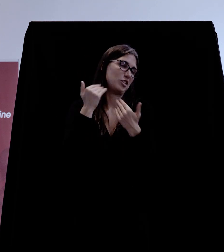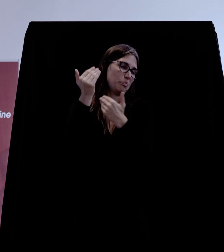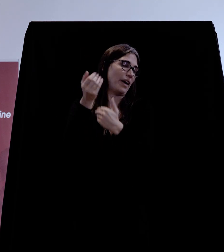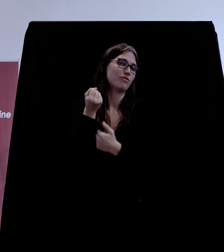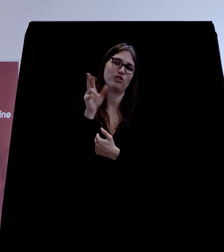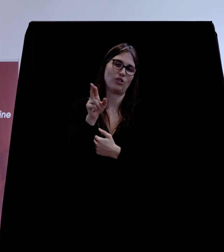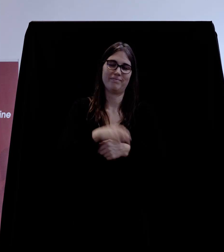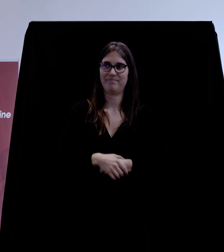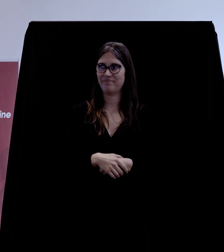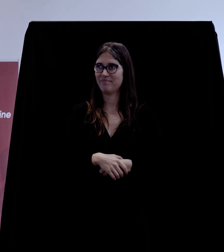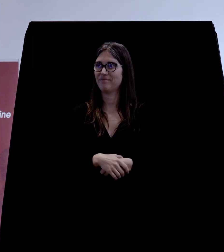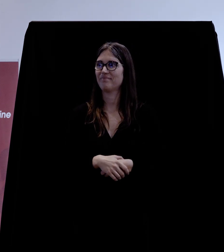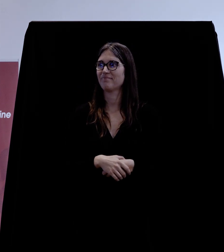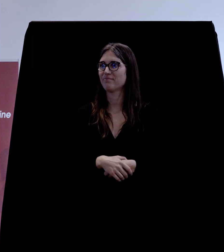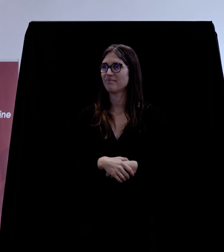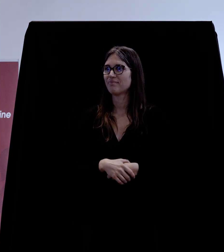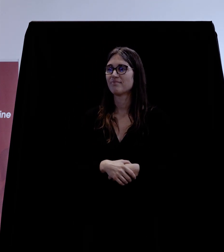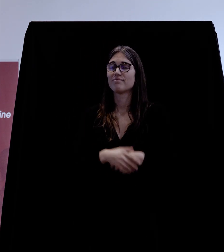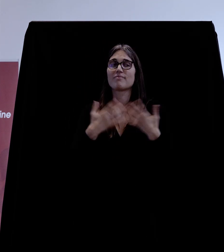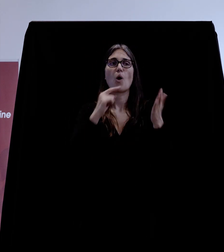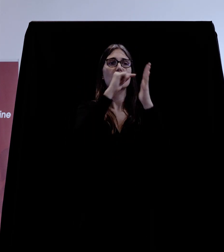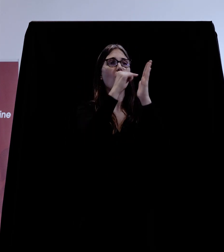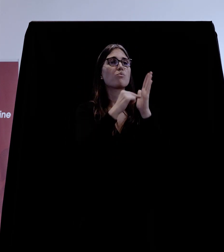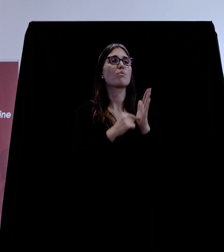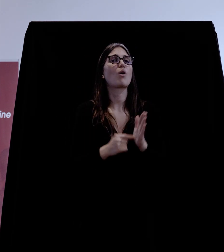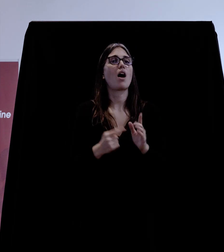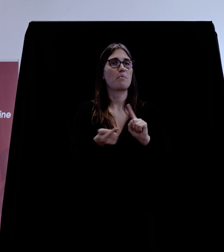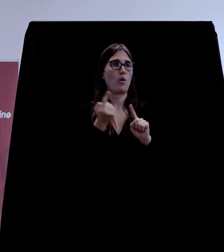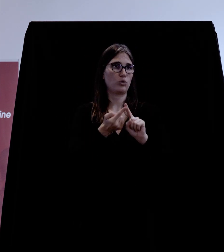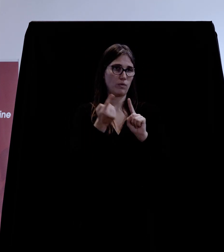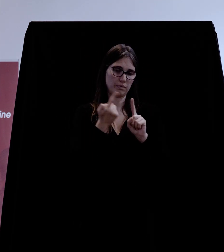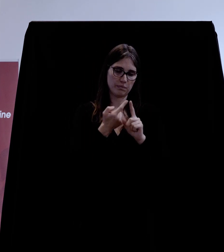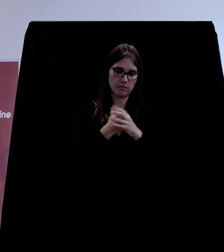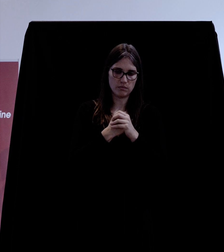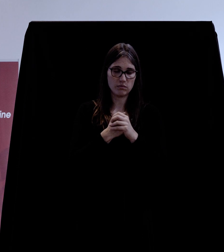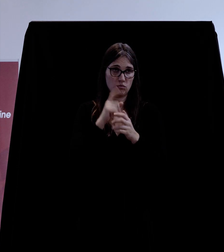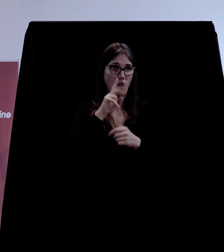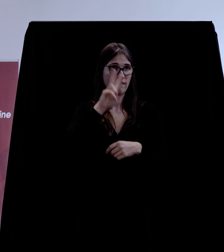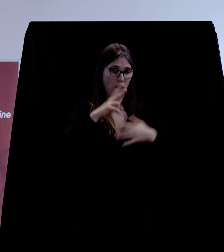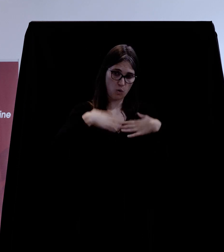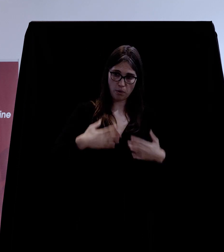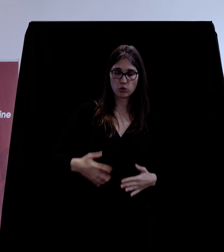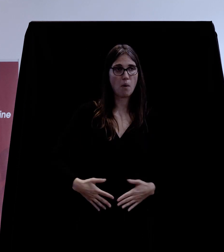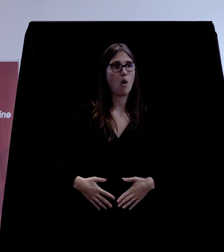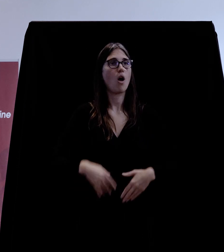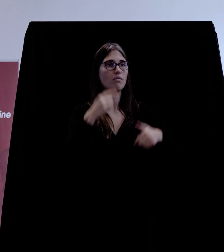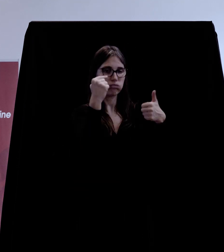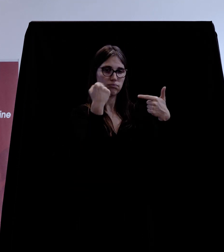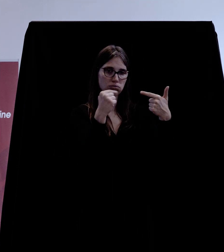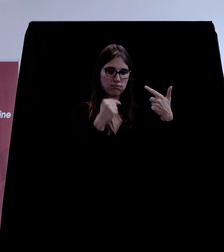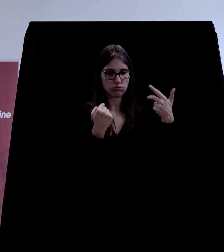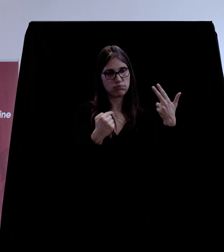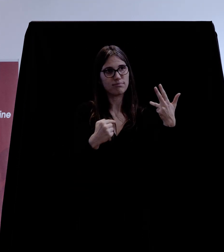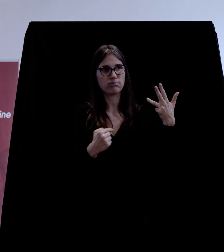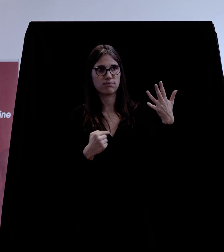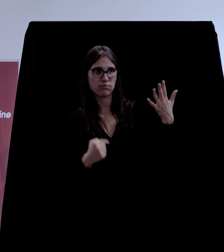So these behavioral descriptions that I've given you have an increased probability of occurring, but doesn't mean